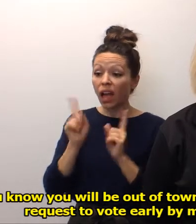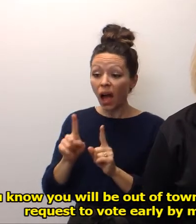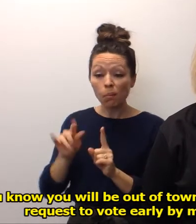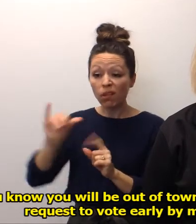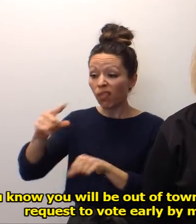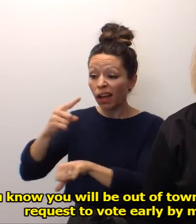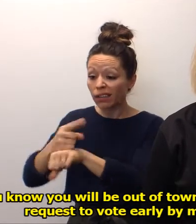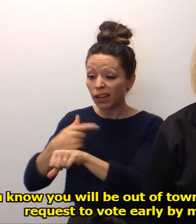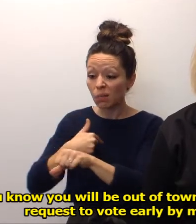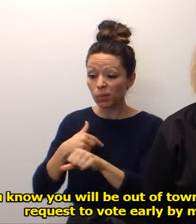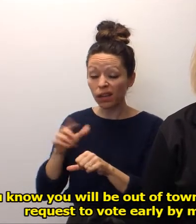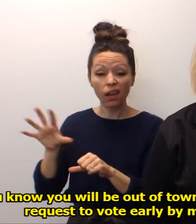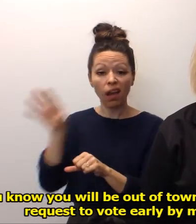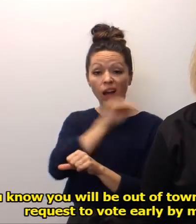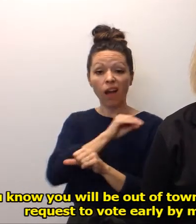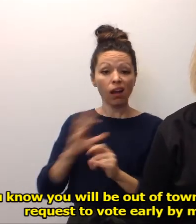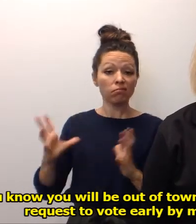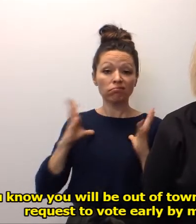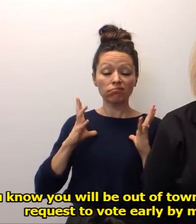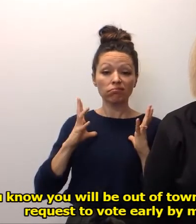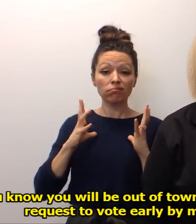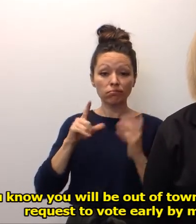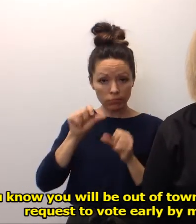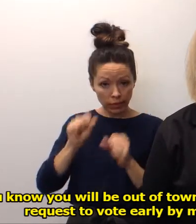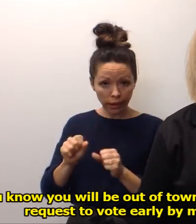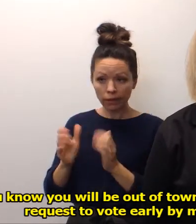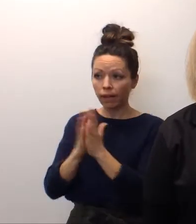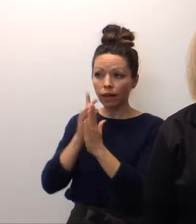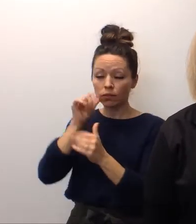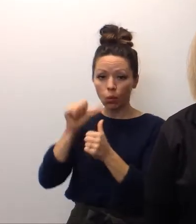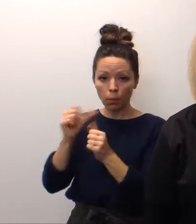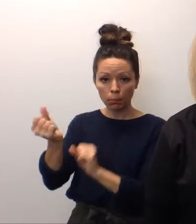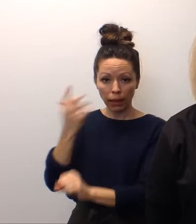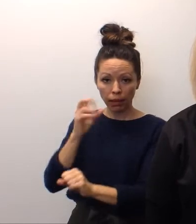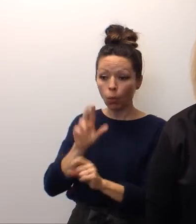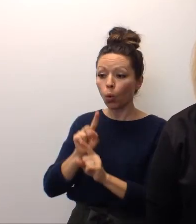can request to vote early by mail or in person.